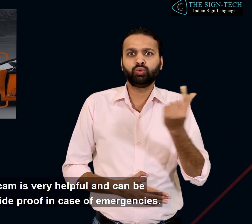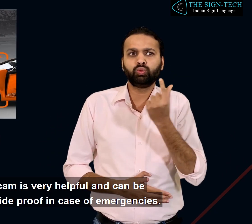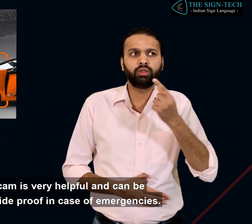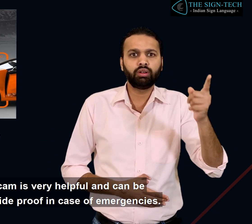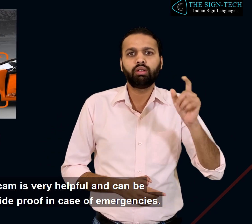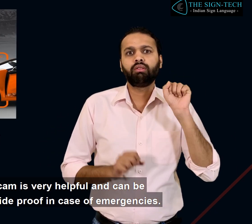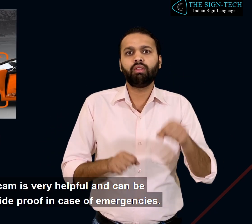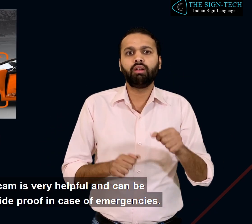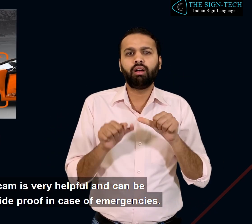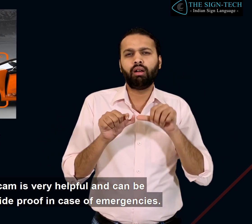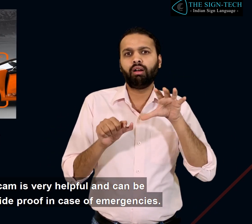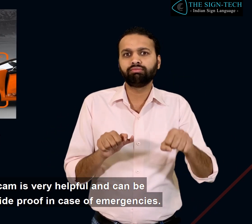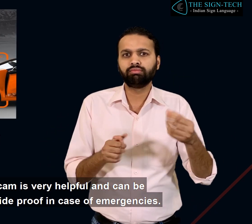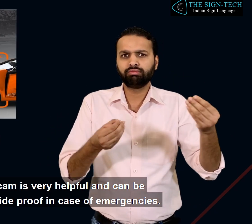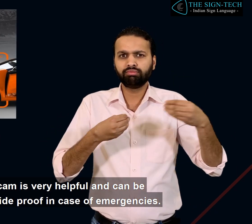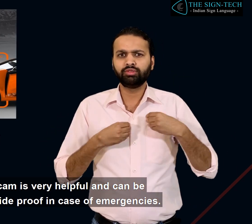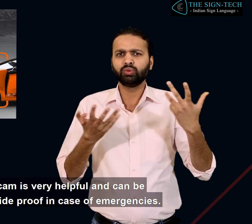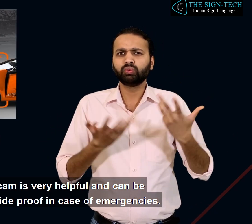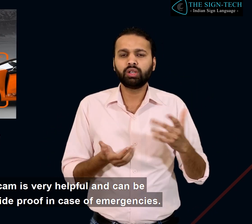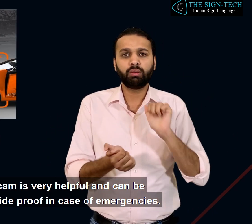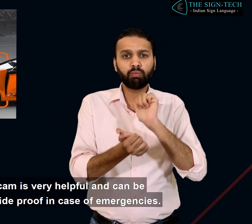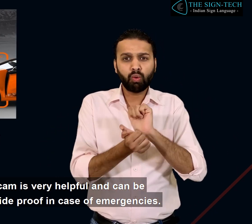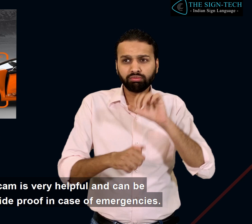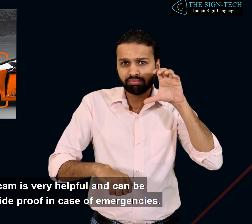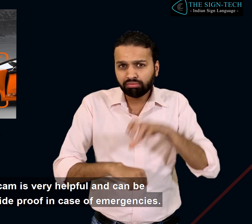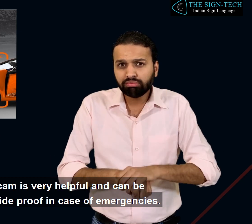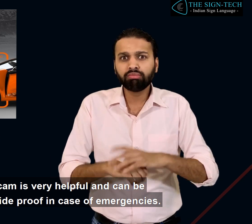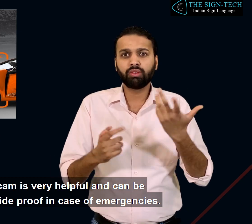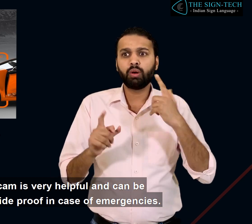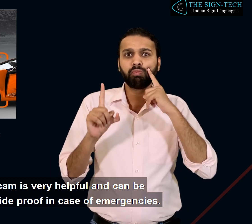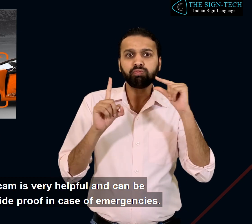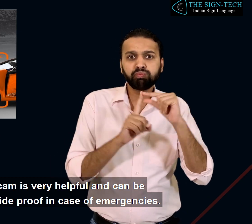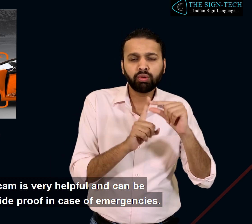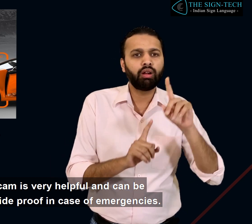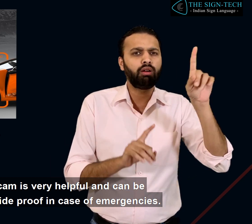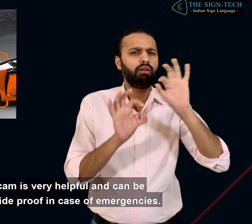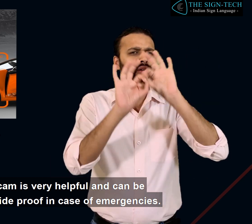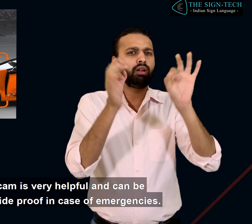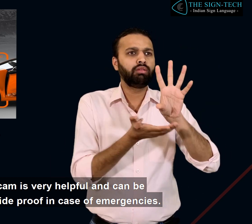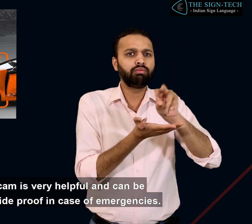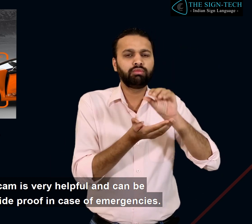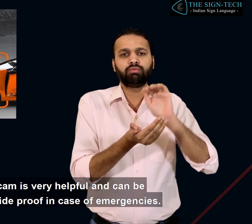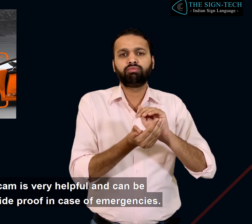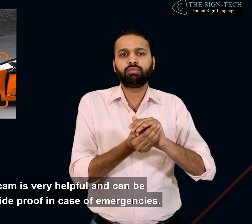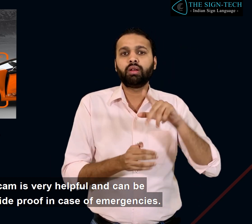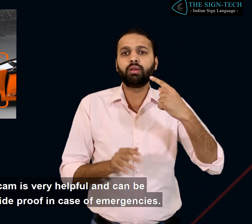The rear-view cam is very helpful, and can be accessed to provide proof in case of emergencies.